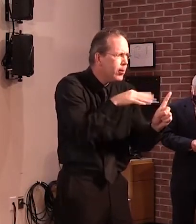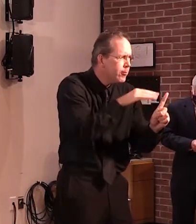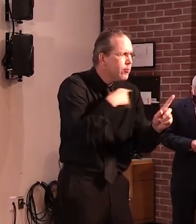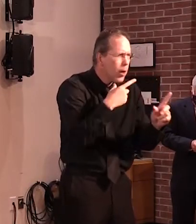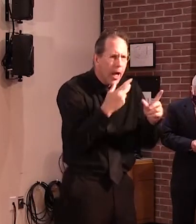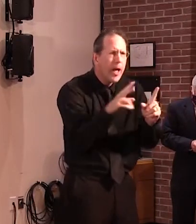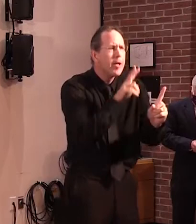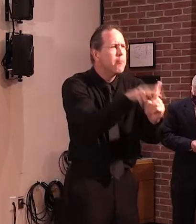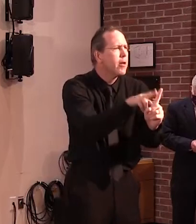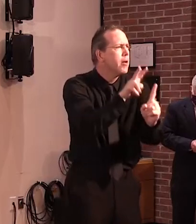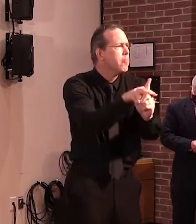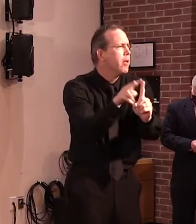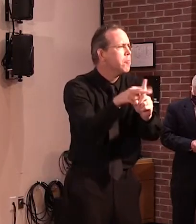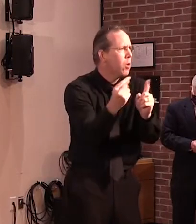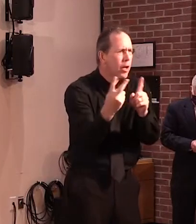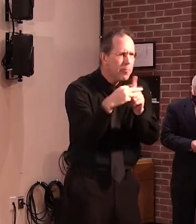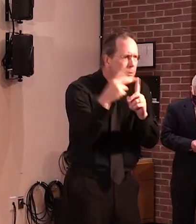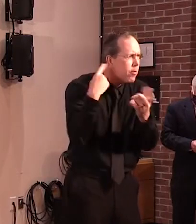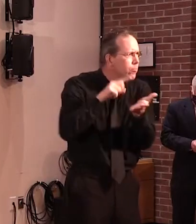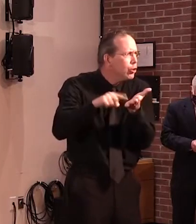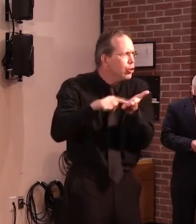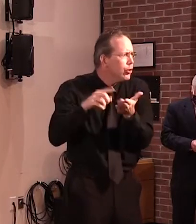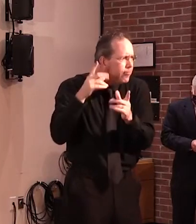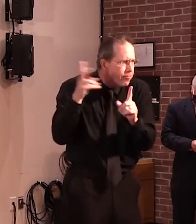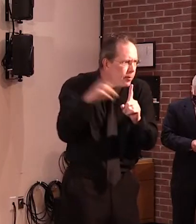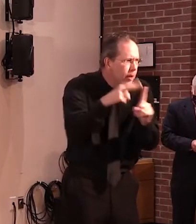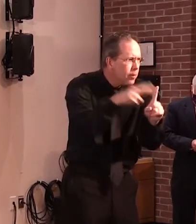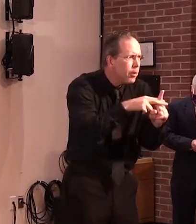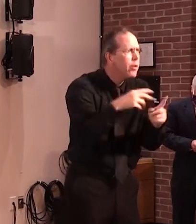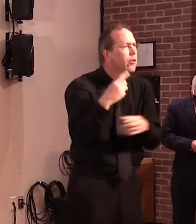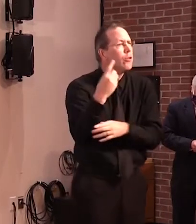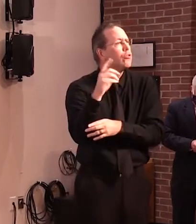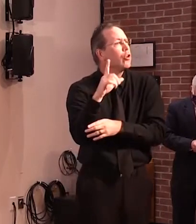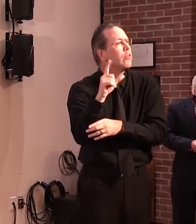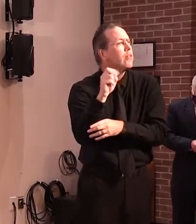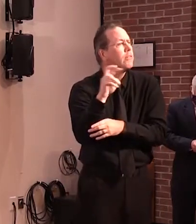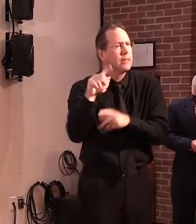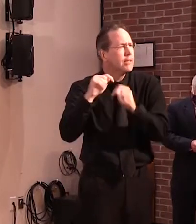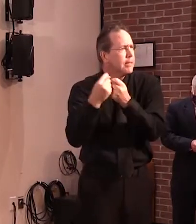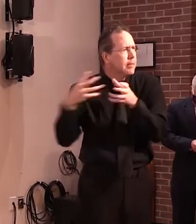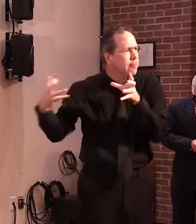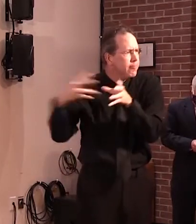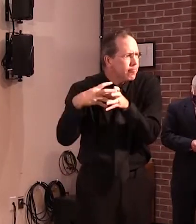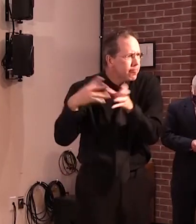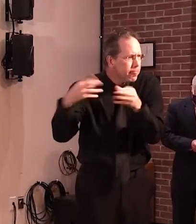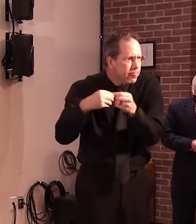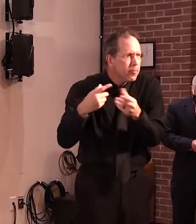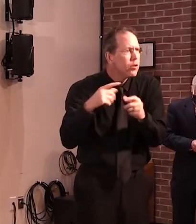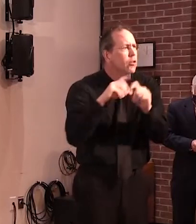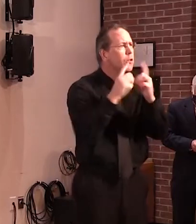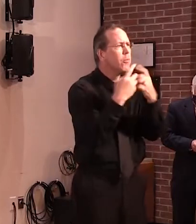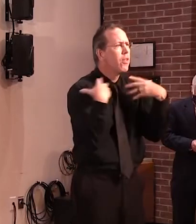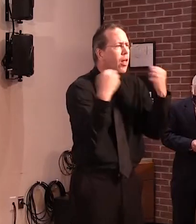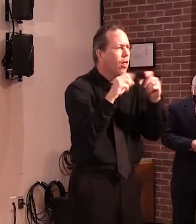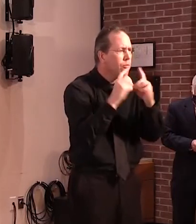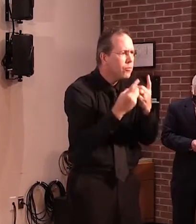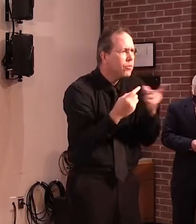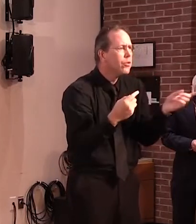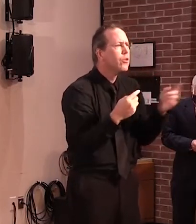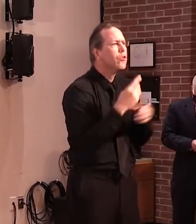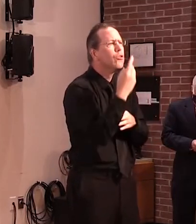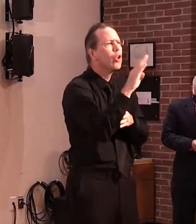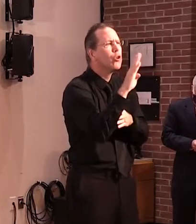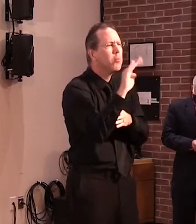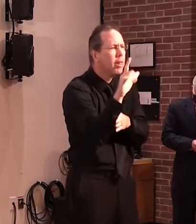Levine and our team at the Department of Health. And we often draw on outside experts like Dr. Bell, Dr. Lee, and Dr.